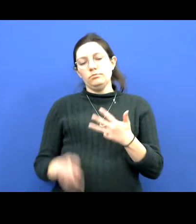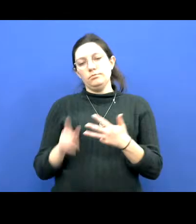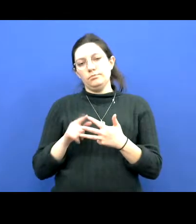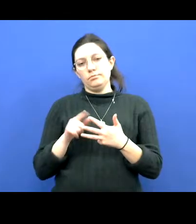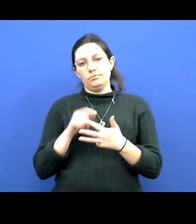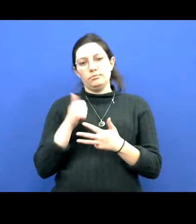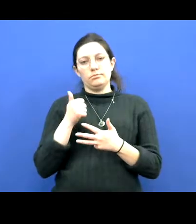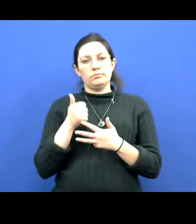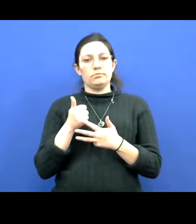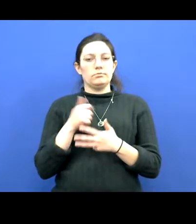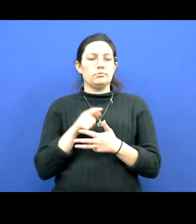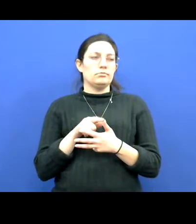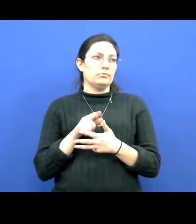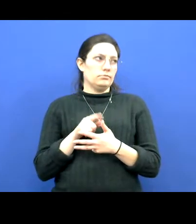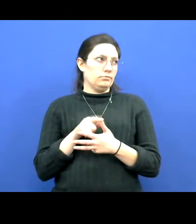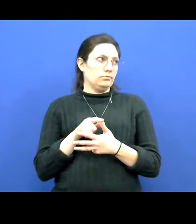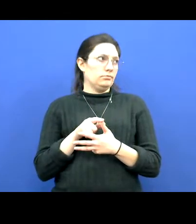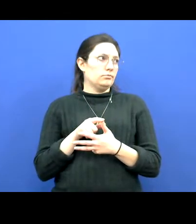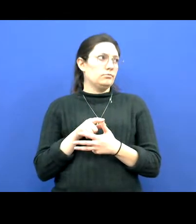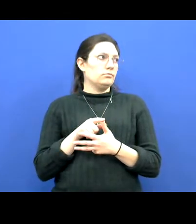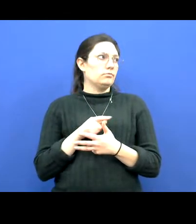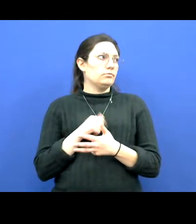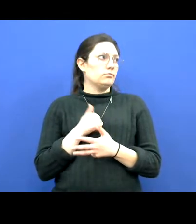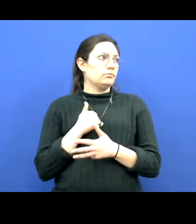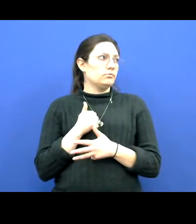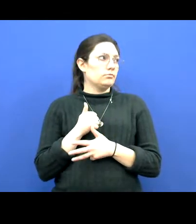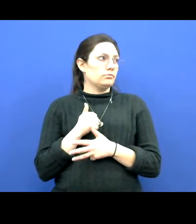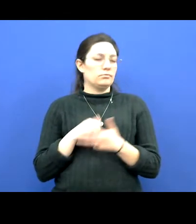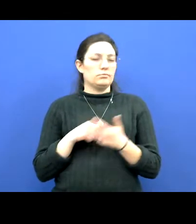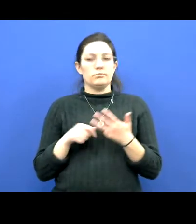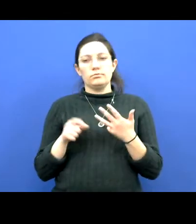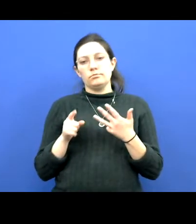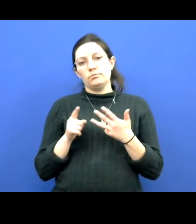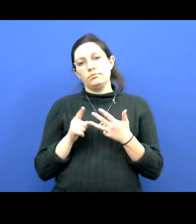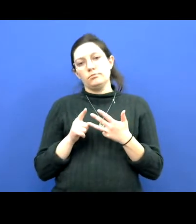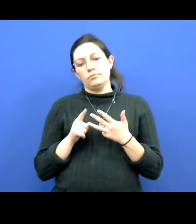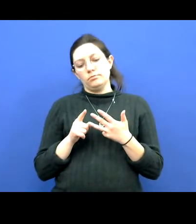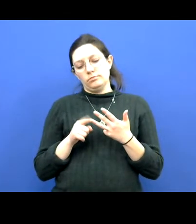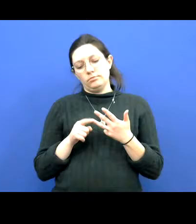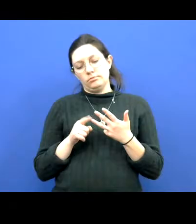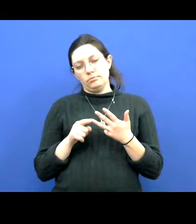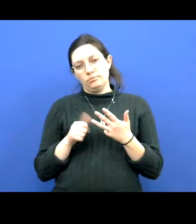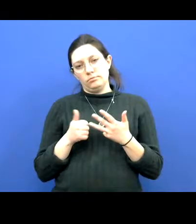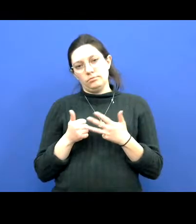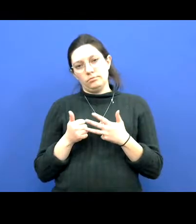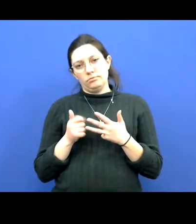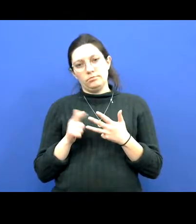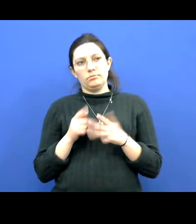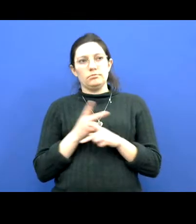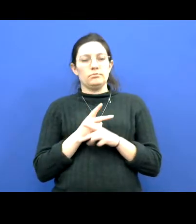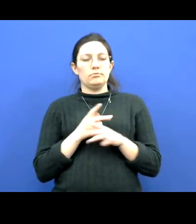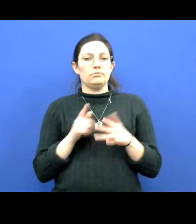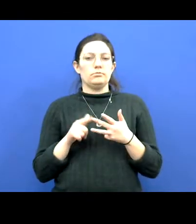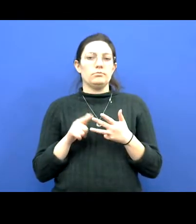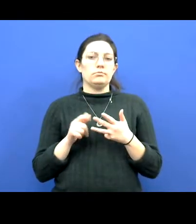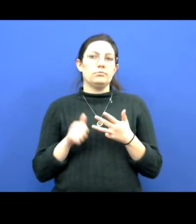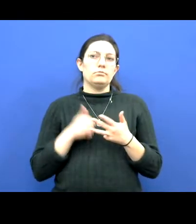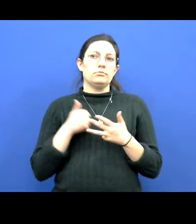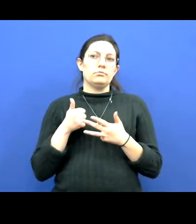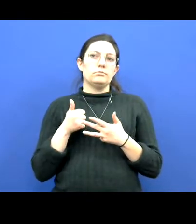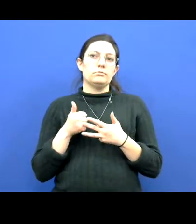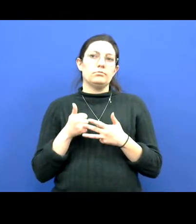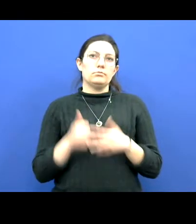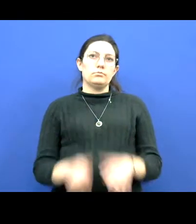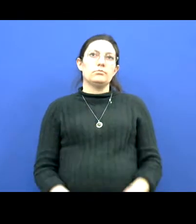Councilmember Page, Aye. Councilmember Belanca, Aye. Councilmember Barley, Aye. Supervisor